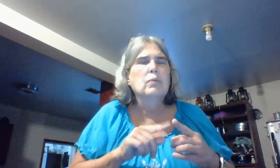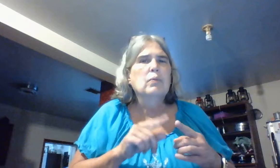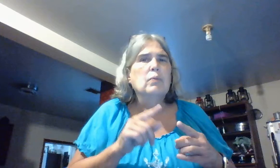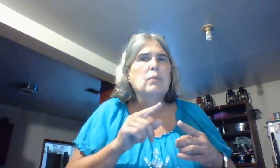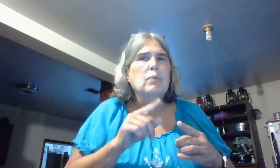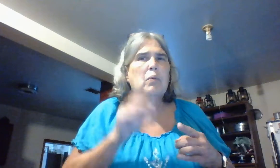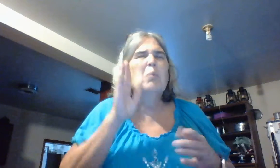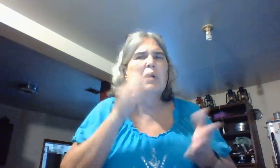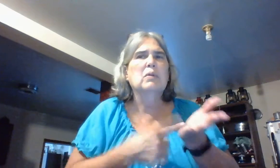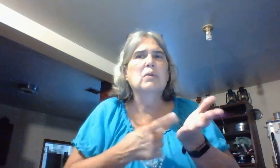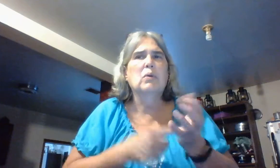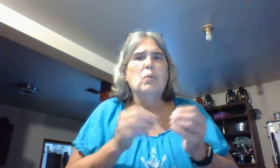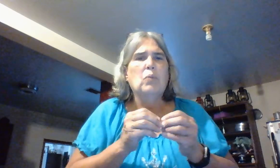talk more about this.